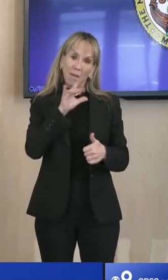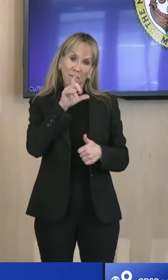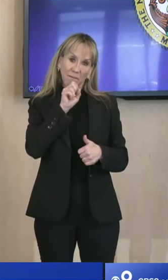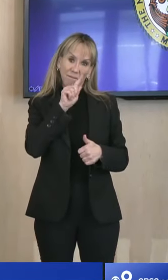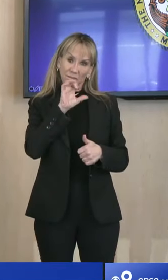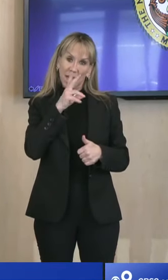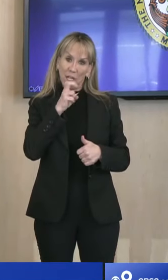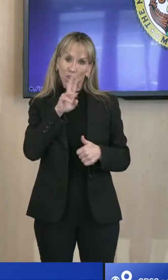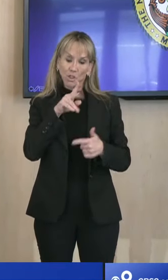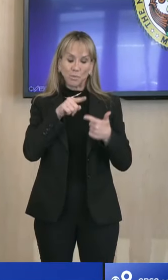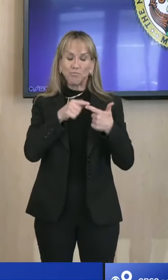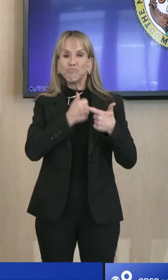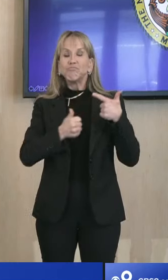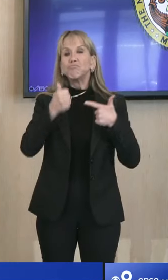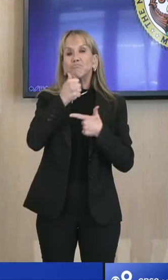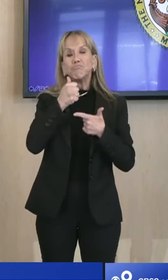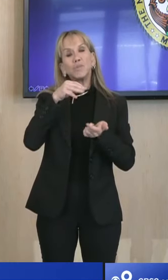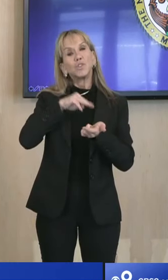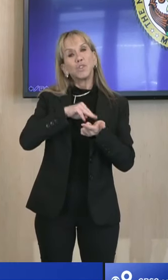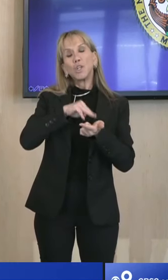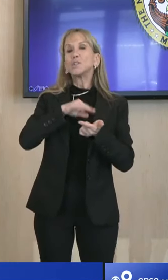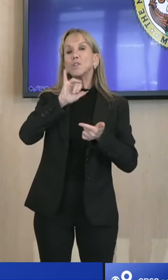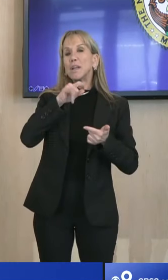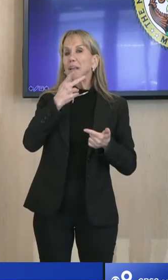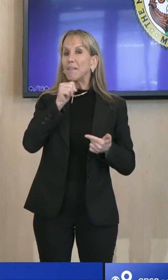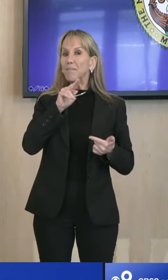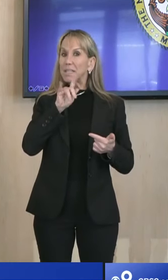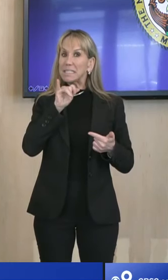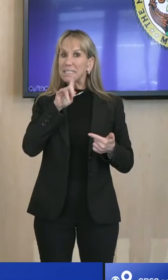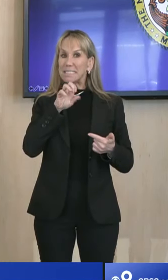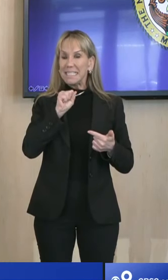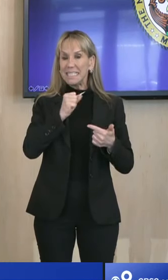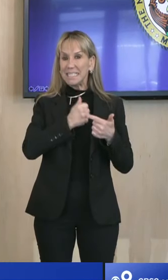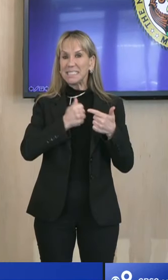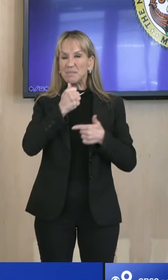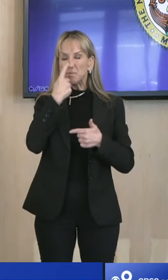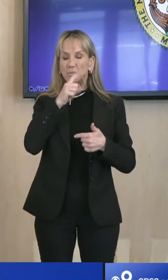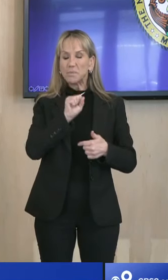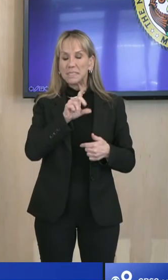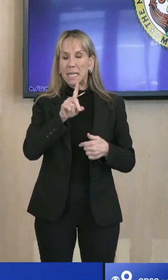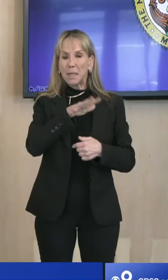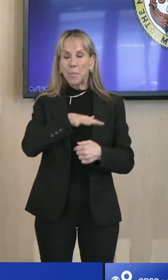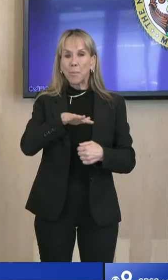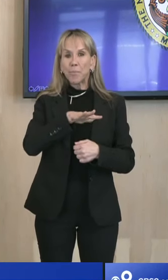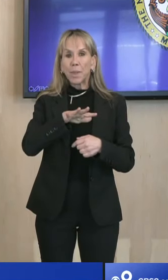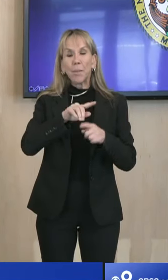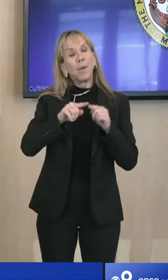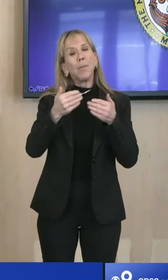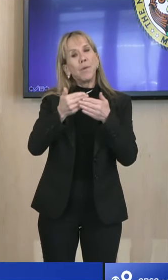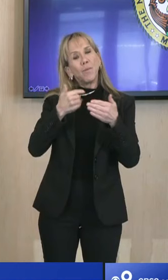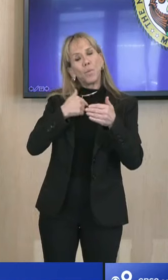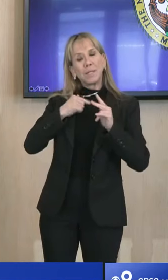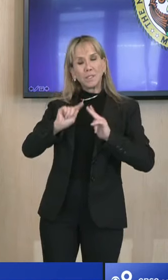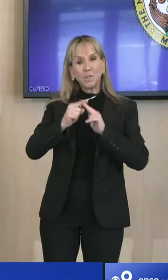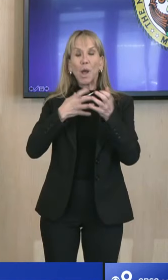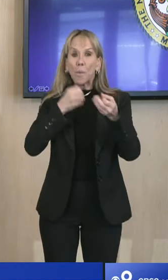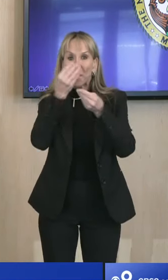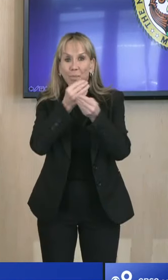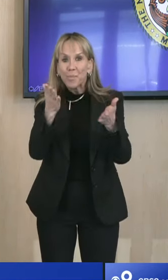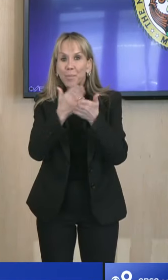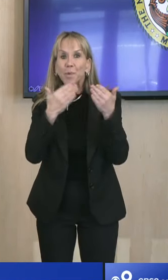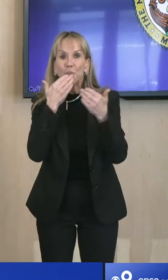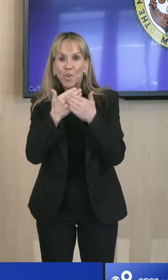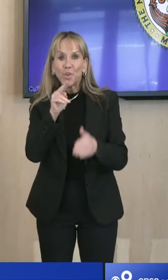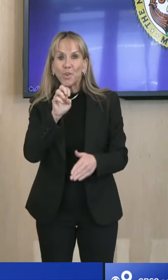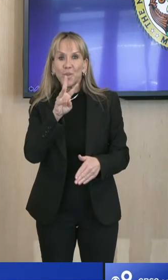Chief Medical Officer for the County of San Diego. But before we get started, I wanted to start off on some good news that I'm